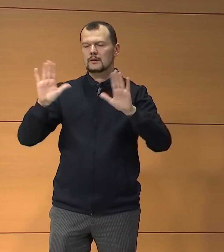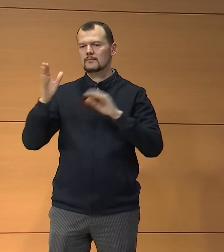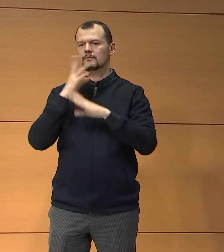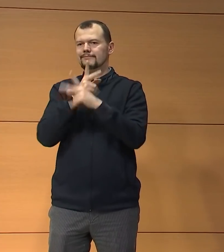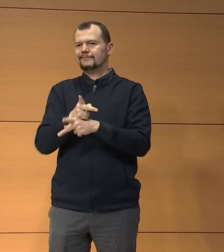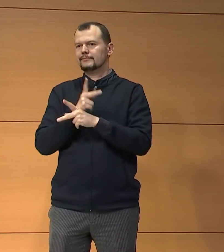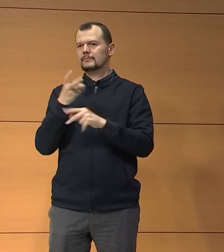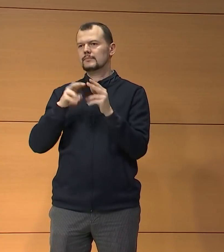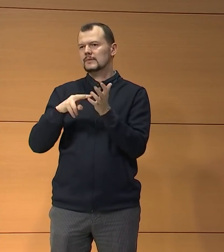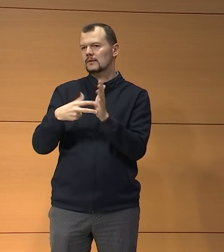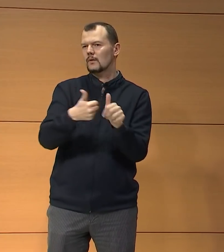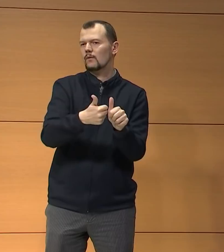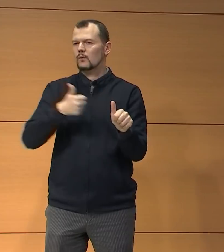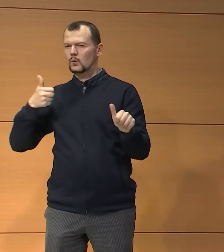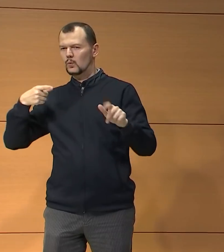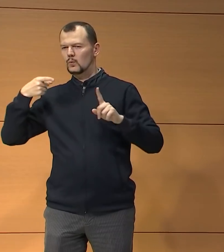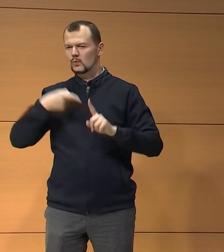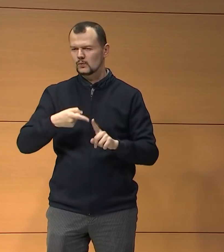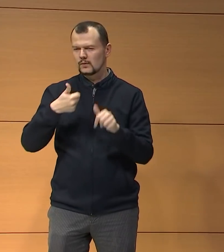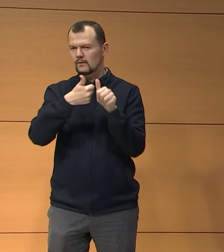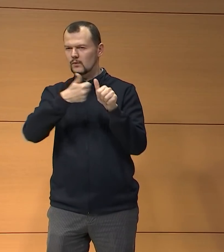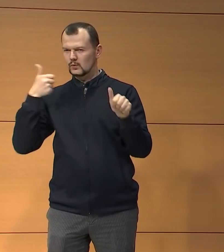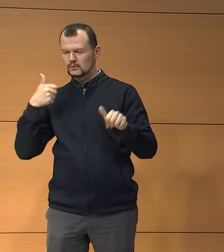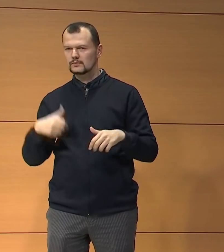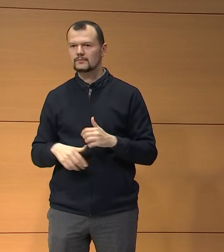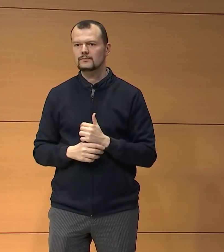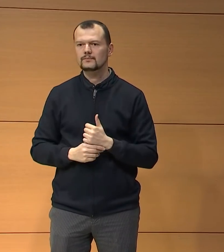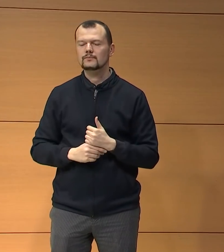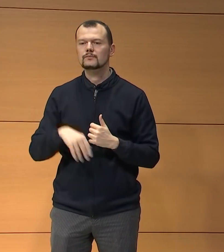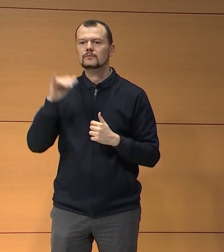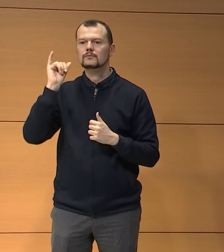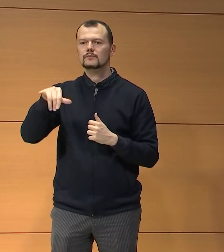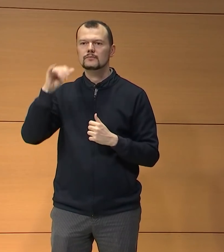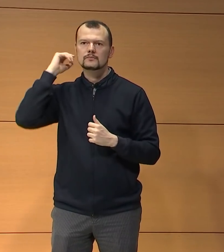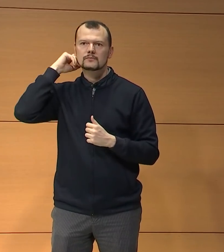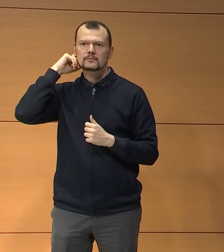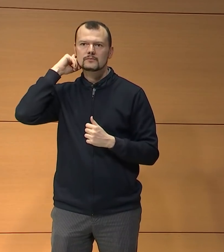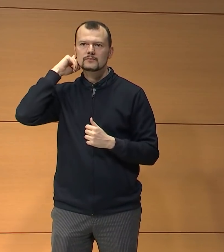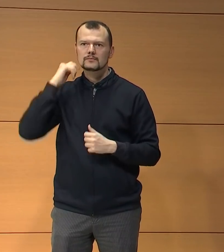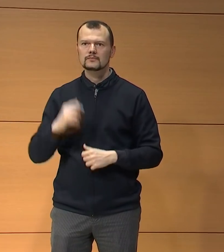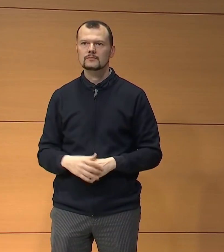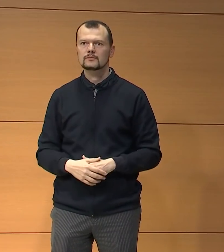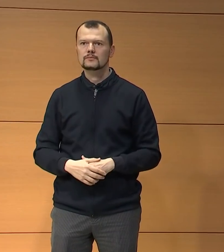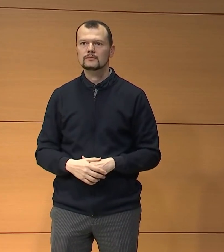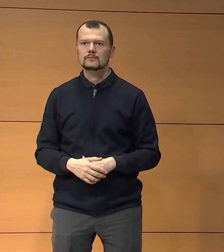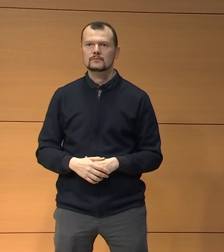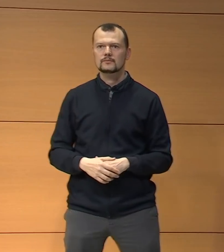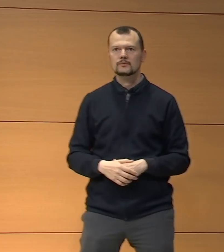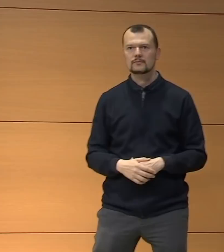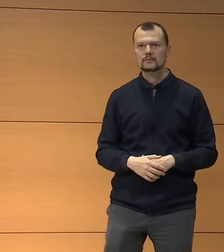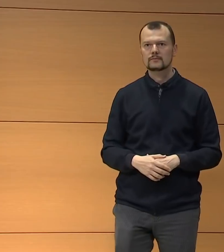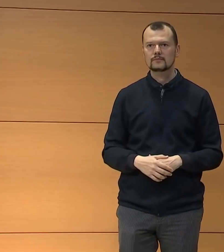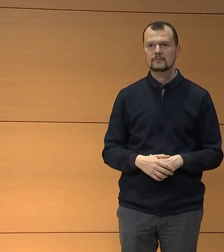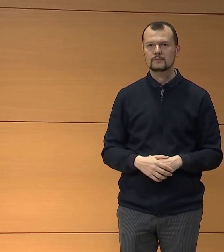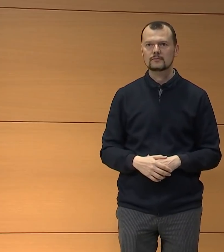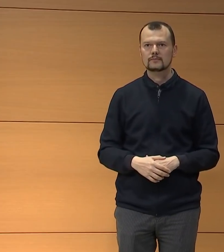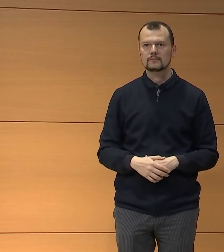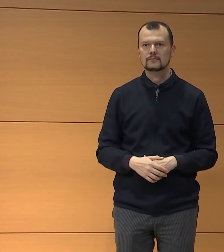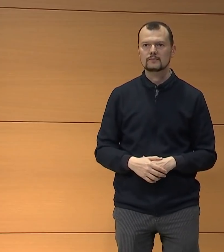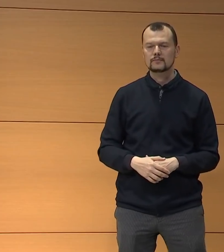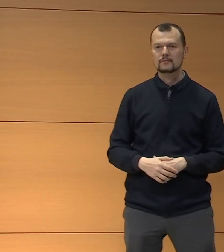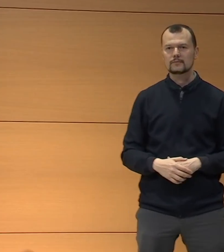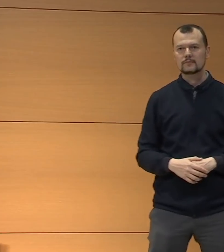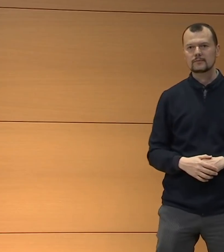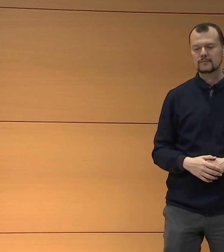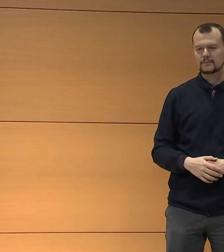severe illness while minimizing the social and economic impacts of COVID-19. Now I'm going to ask